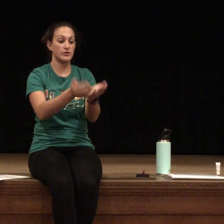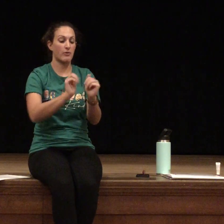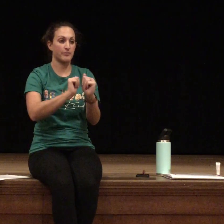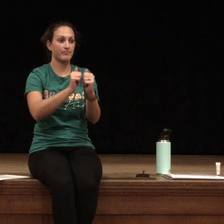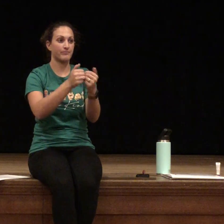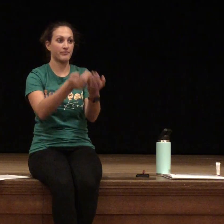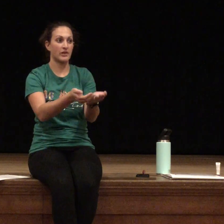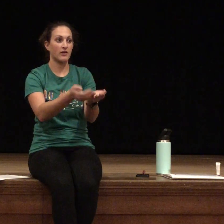one.